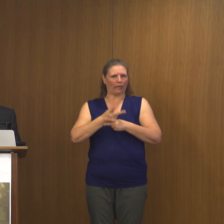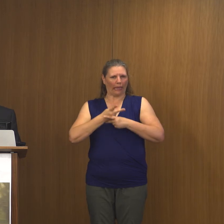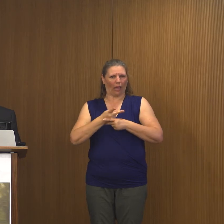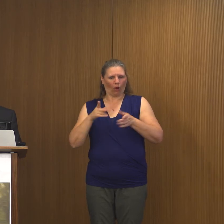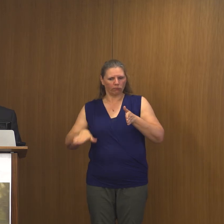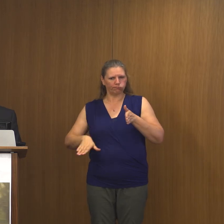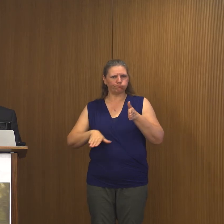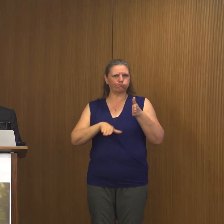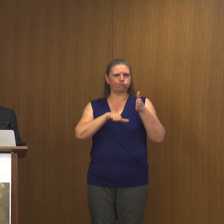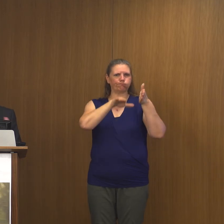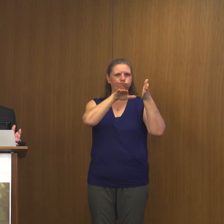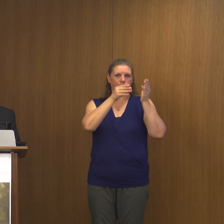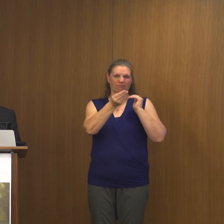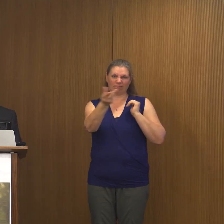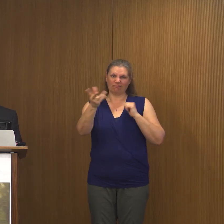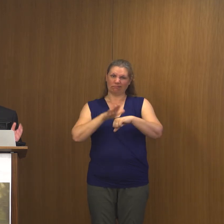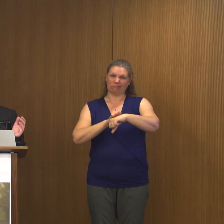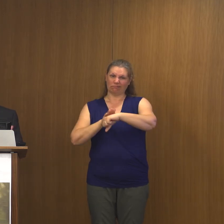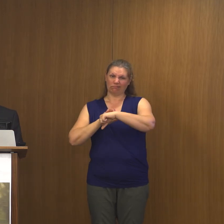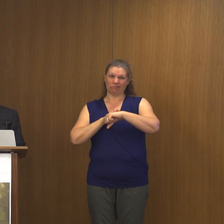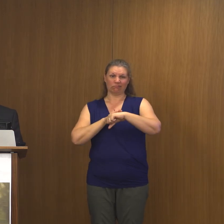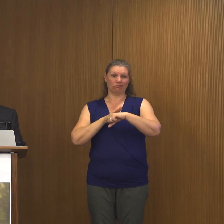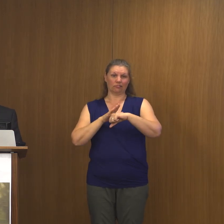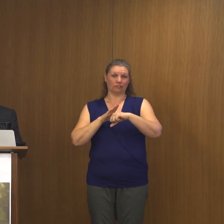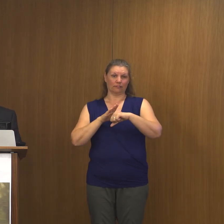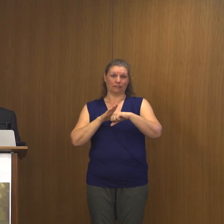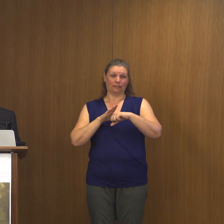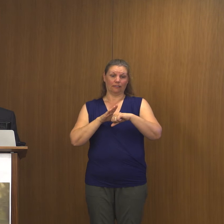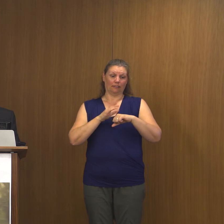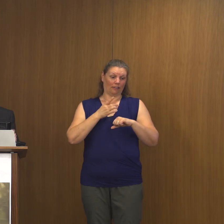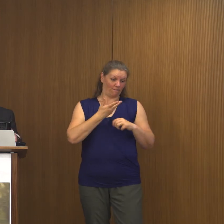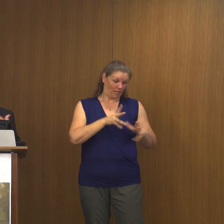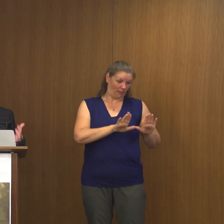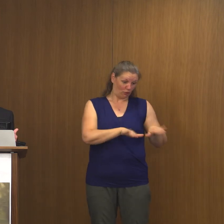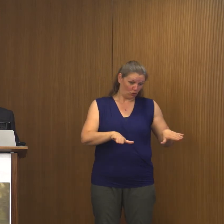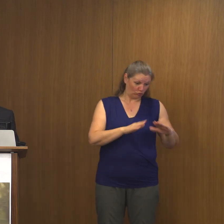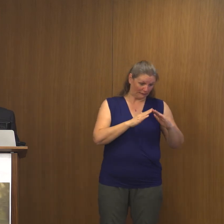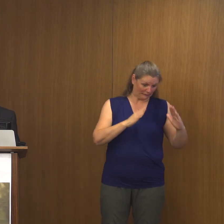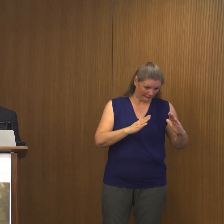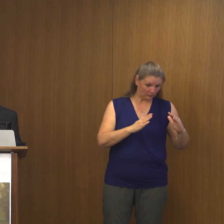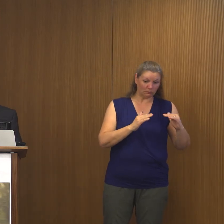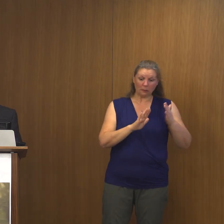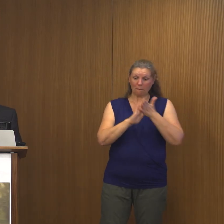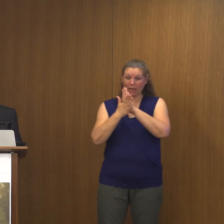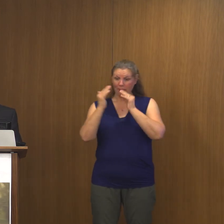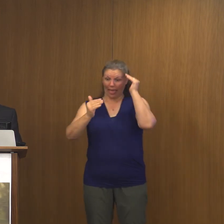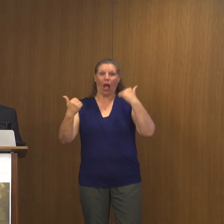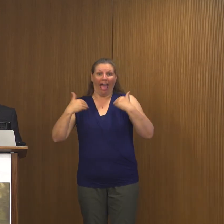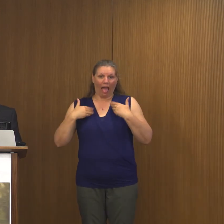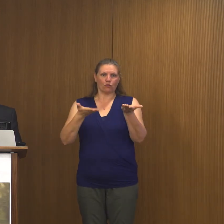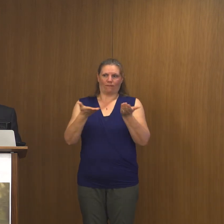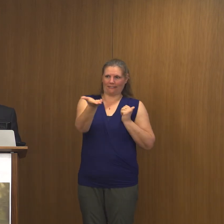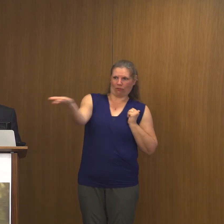with a disability, just to keep that in mind, that after we're through the pediatric systems, there's much more on the other end.